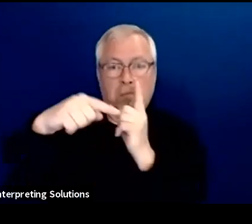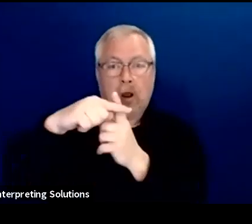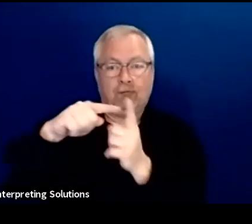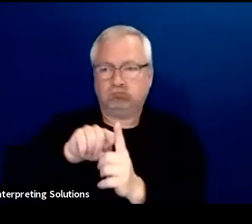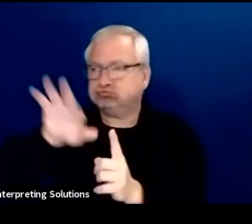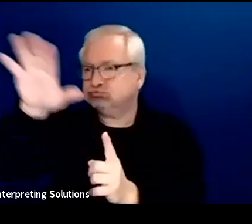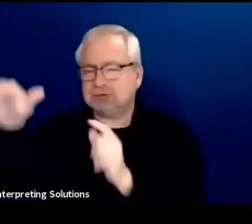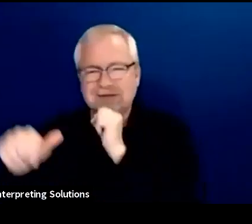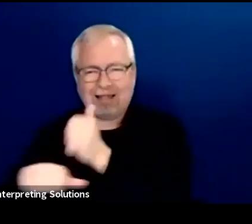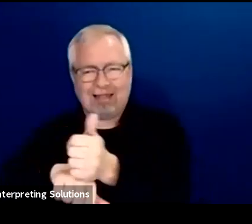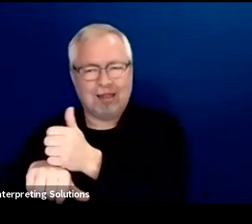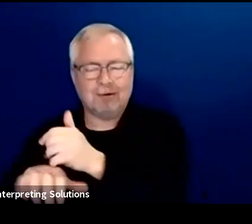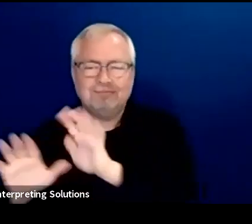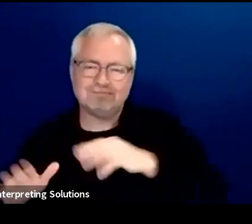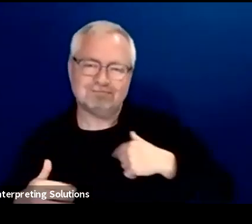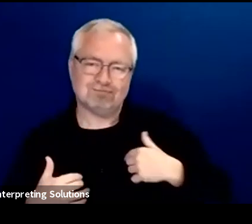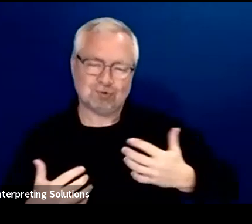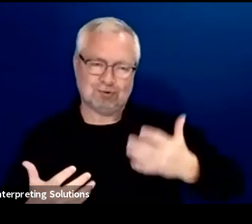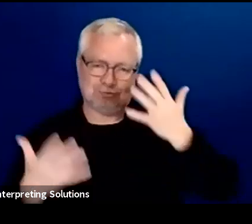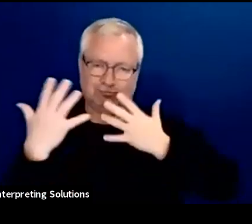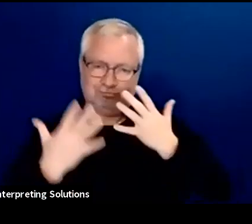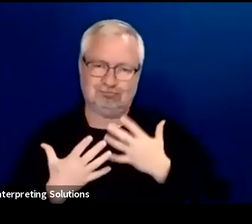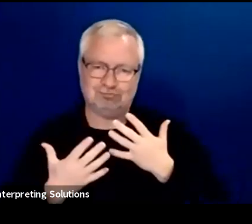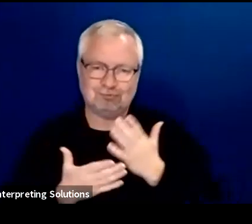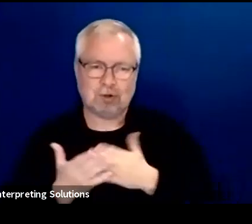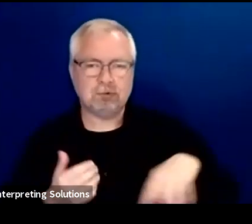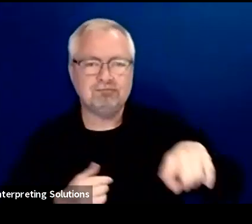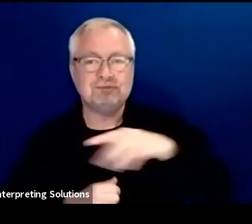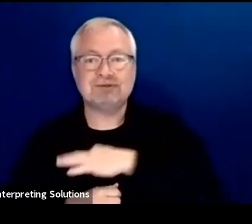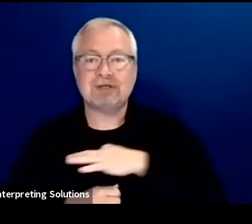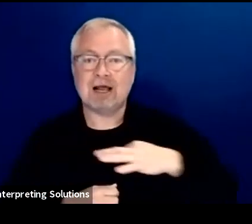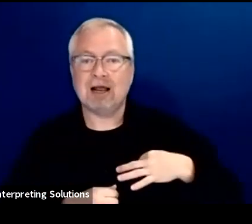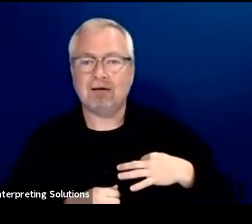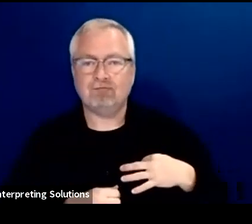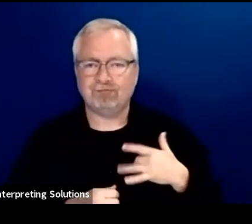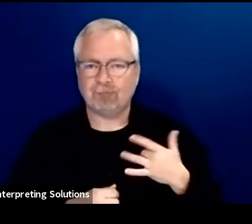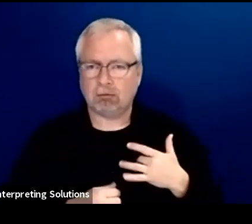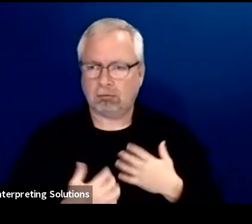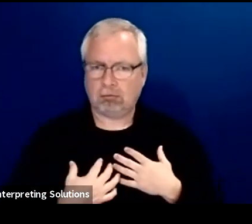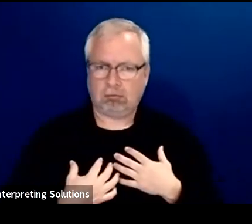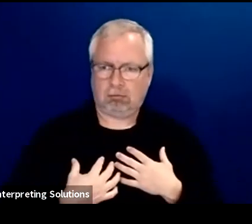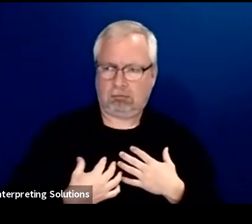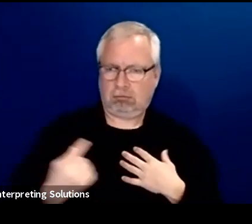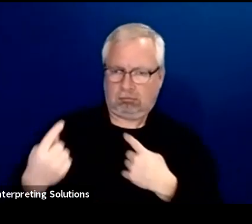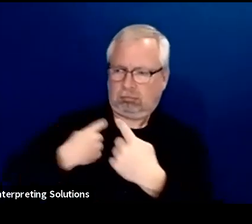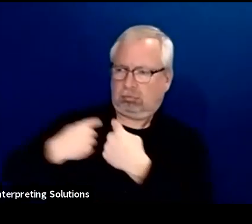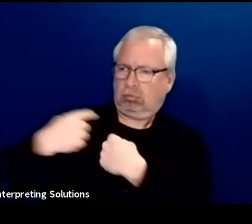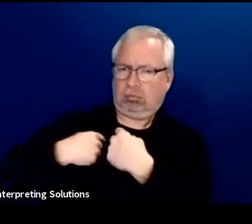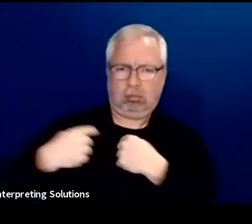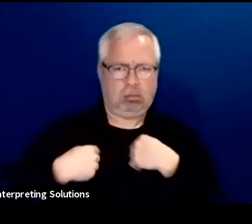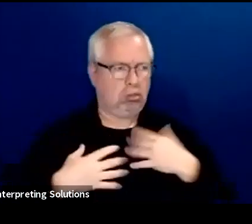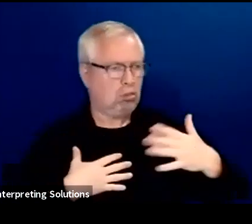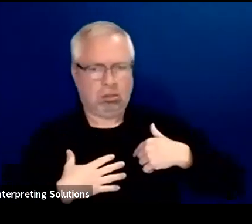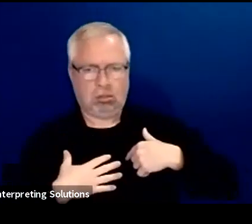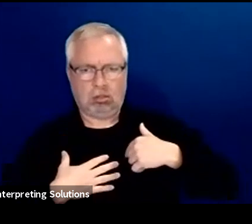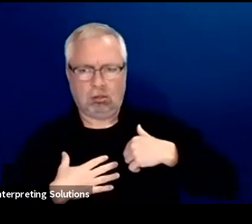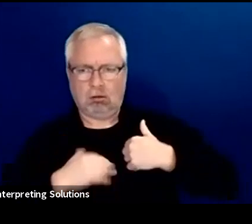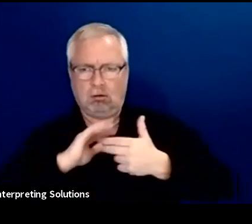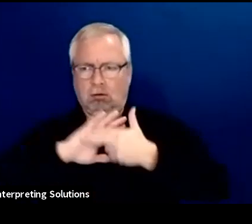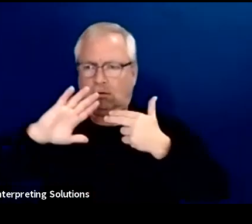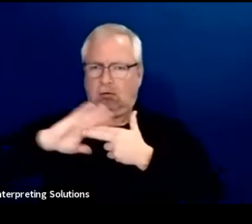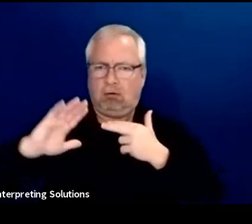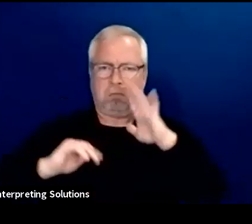and disheartened to hear that some staff and facilities are feeling unfairly singled out and stigmatized by the release of this public data.